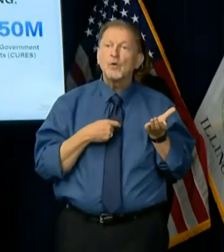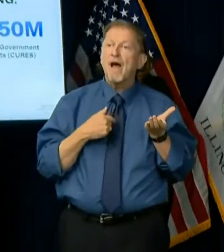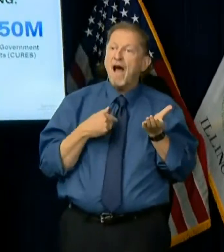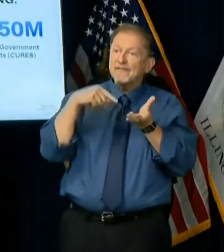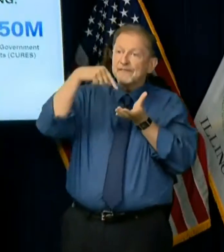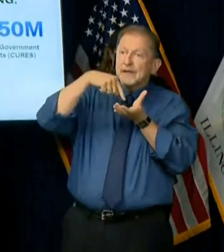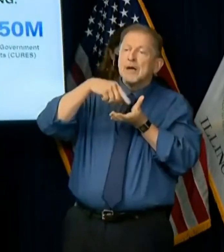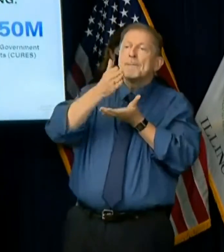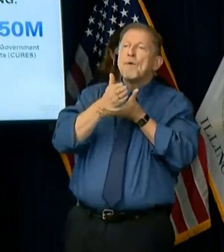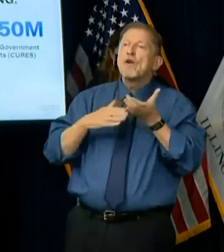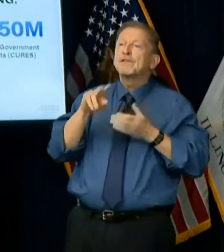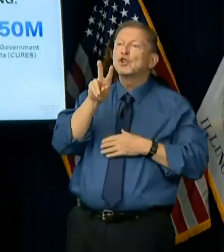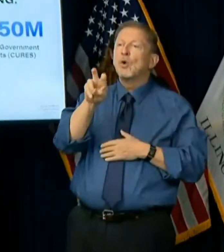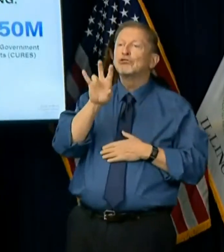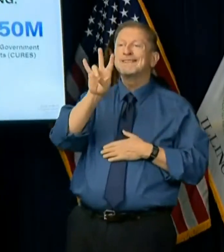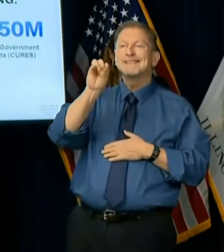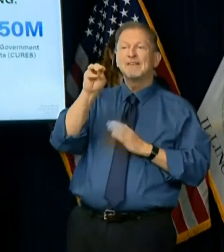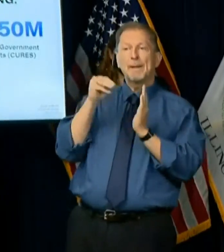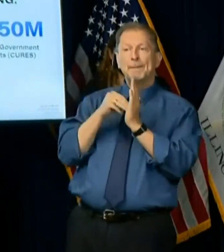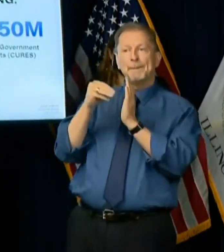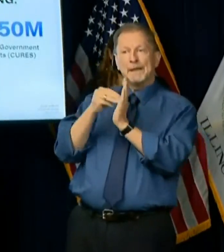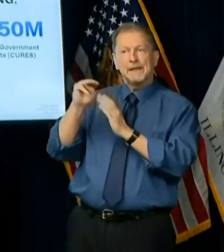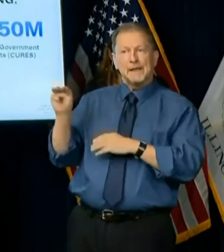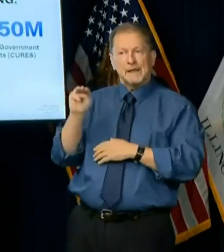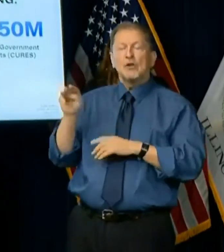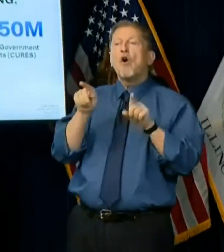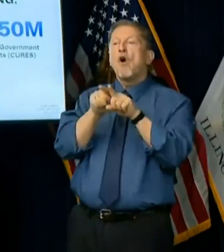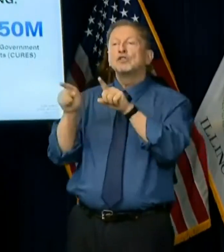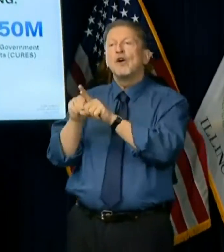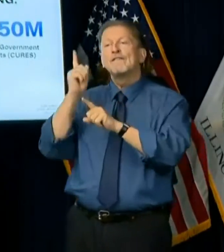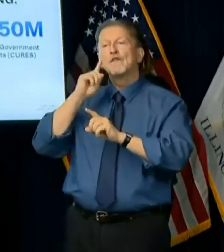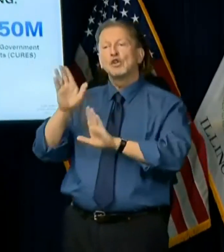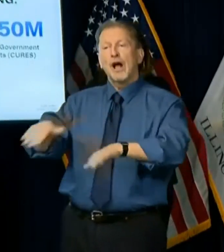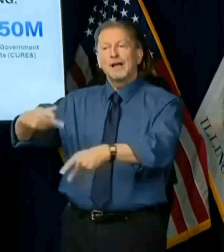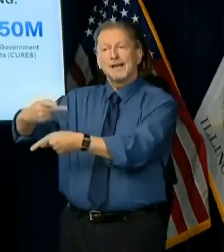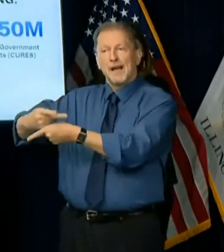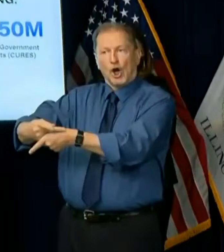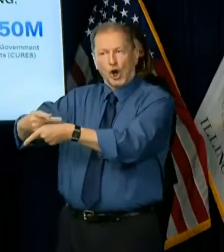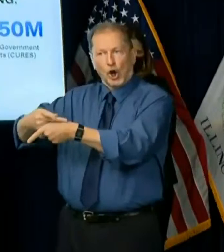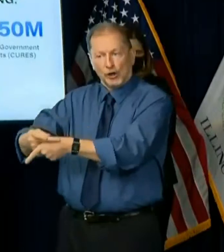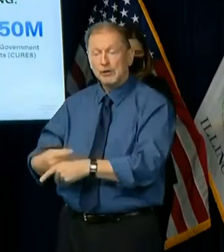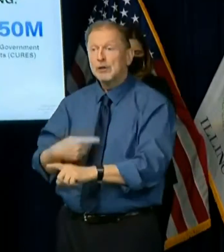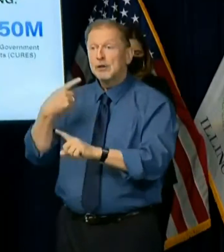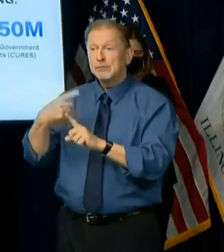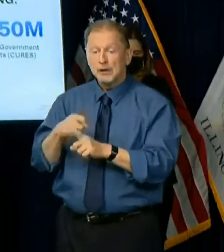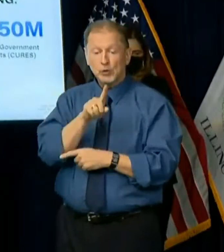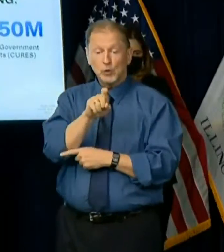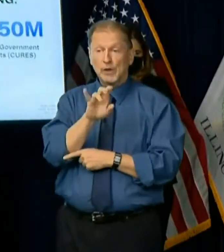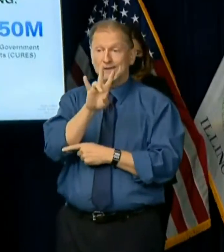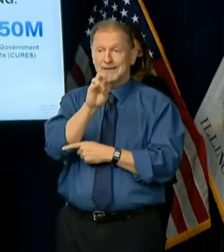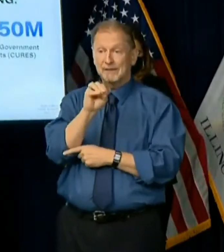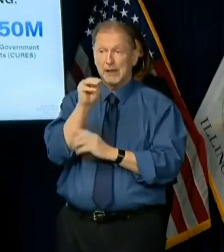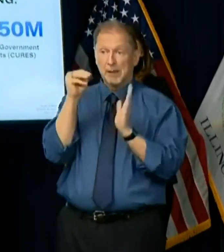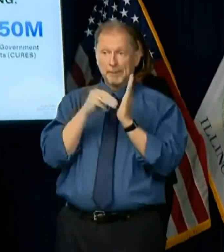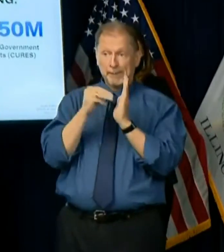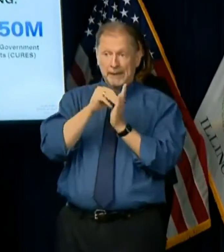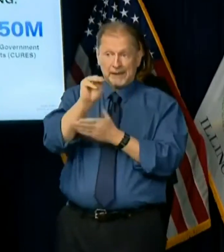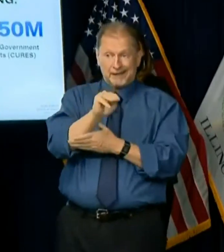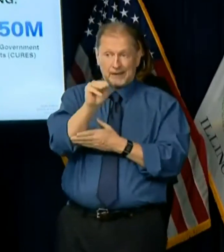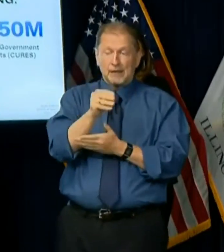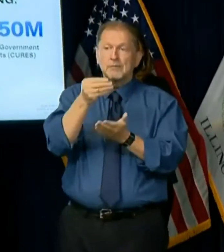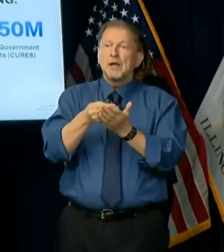million for child care providers, $270 million additional dollars in the